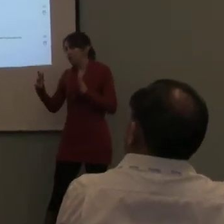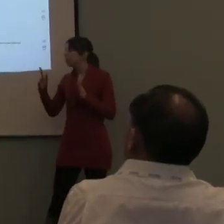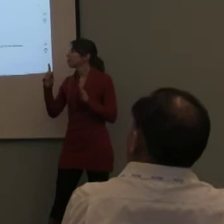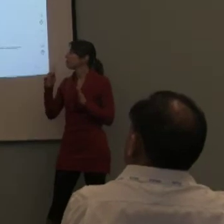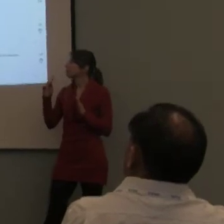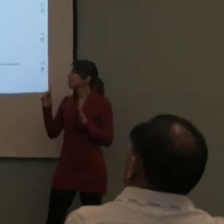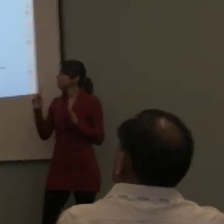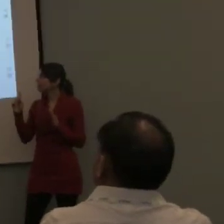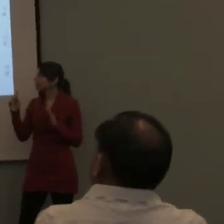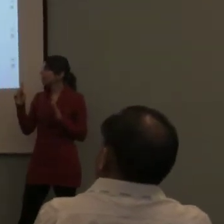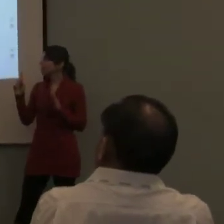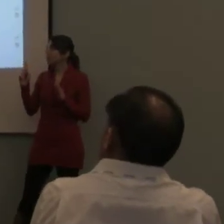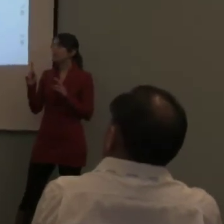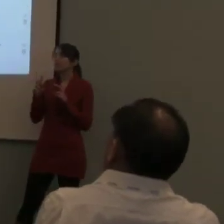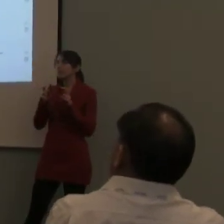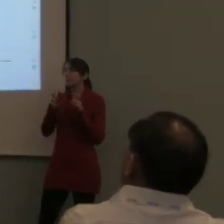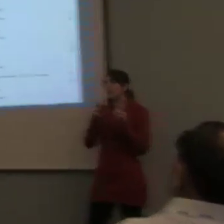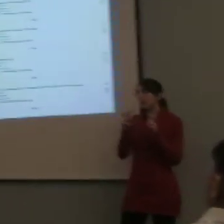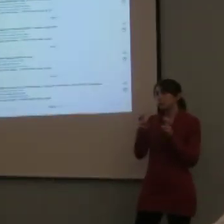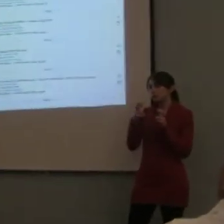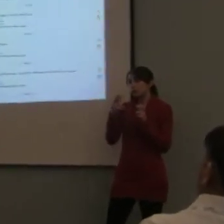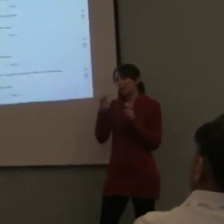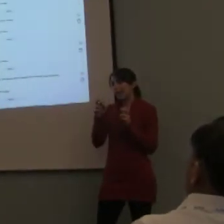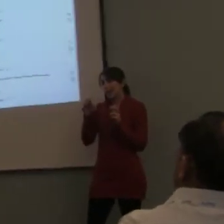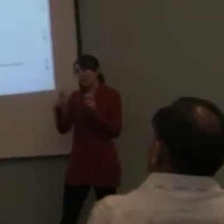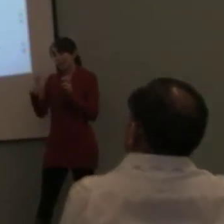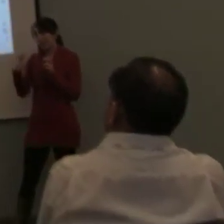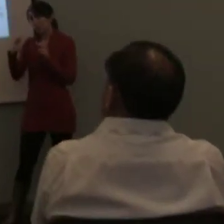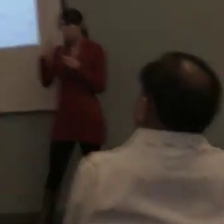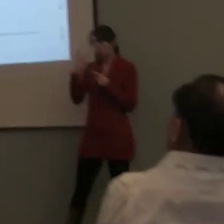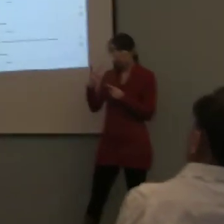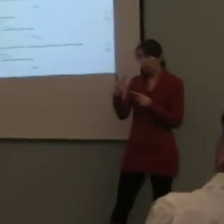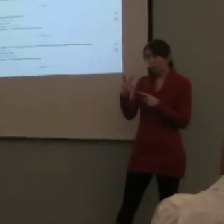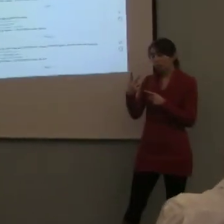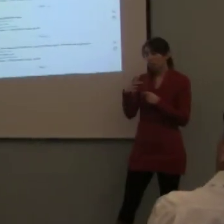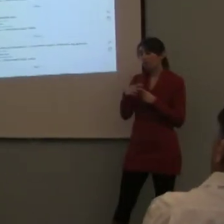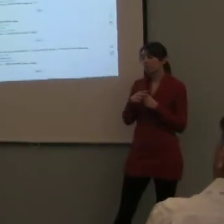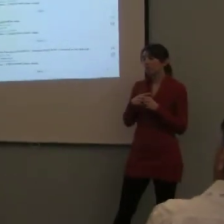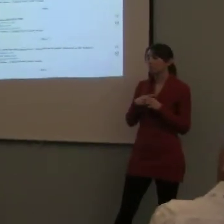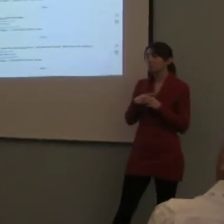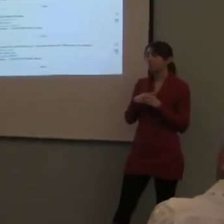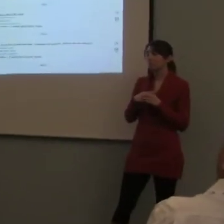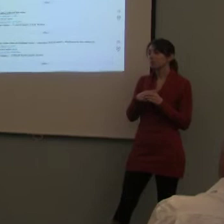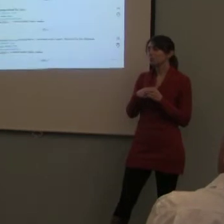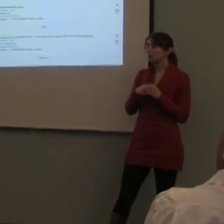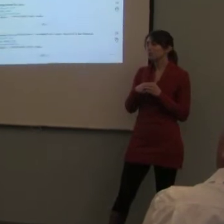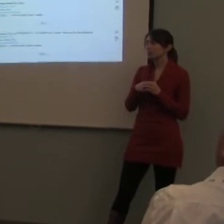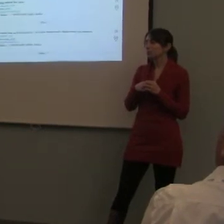of subject heading that we saw in